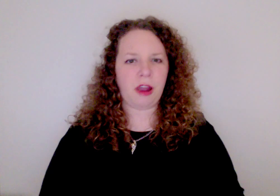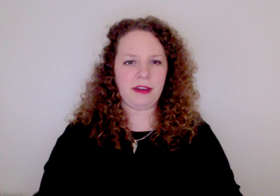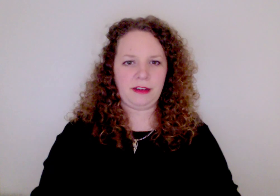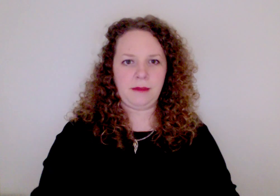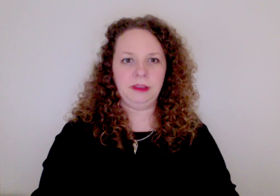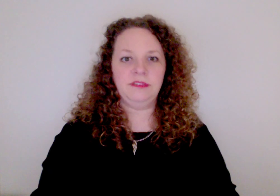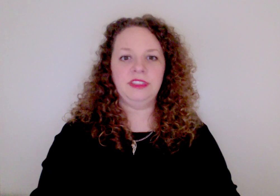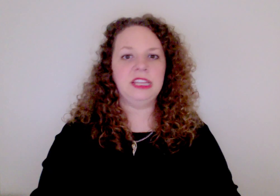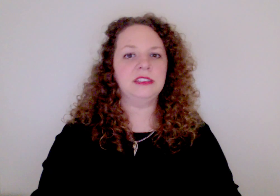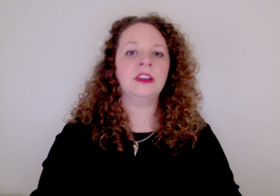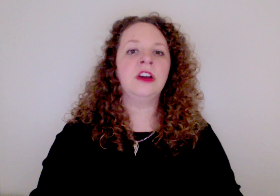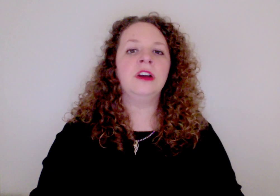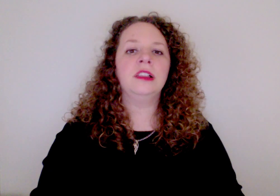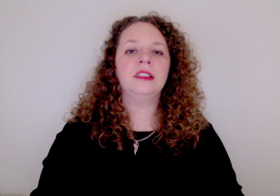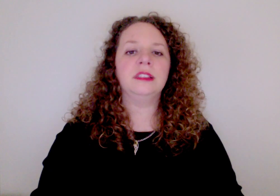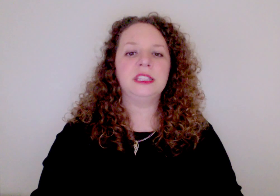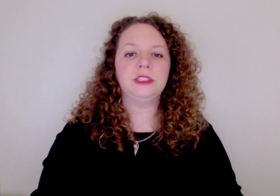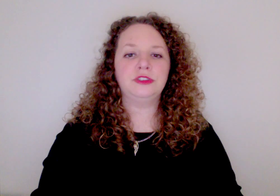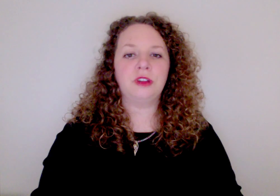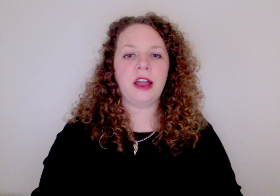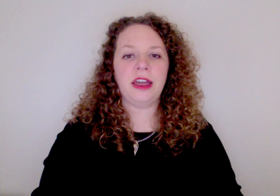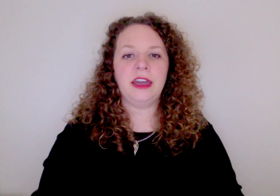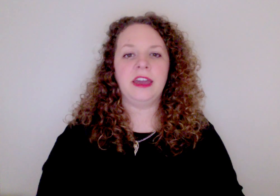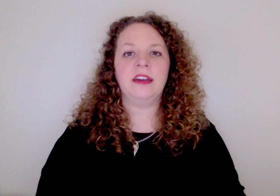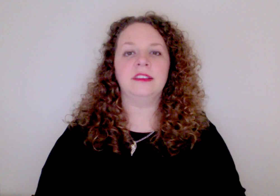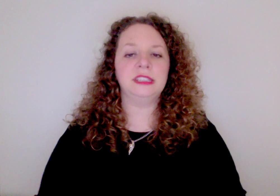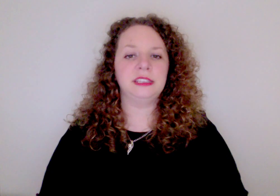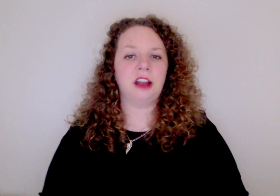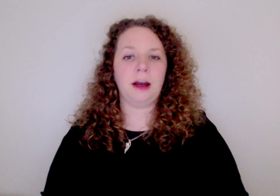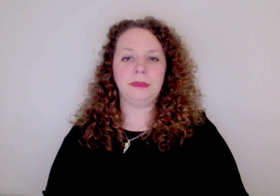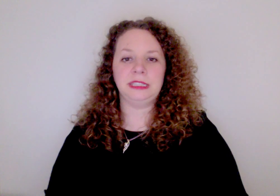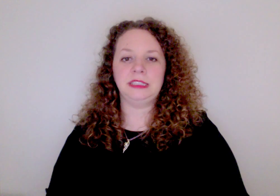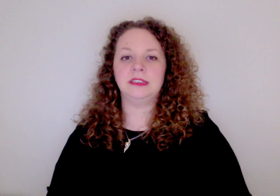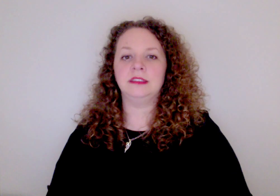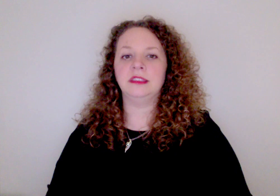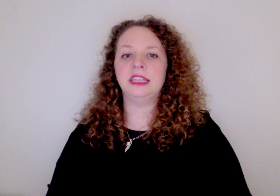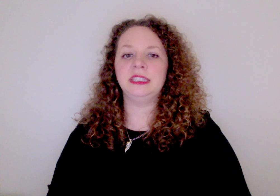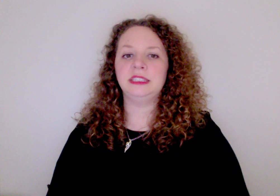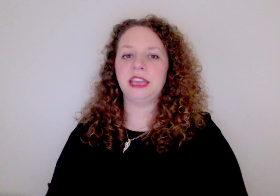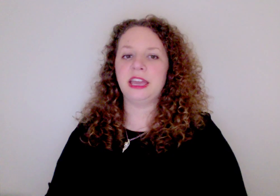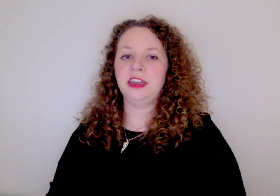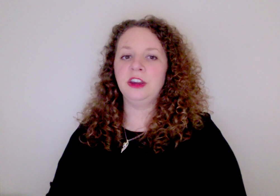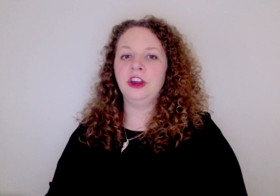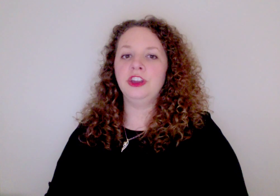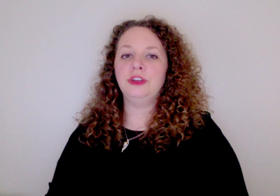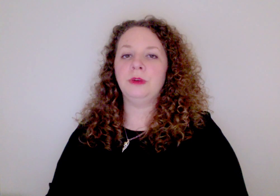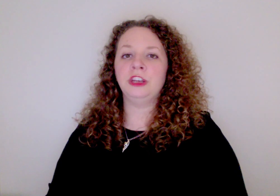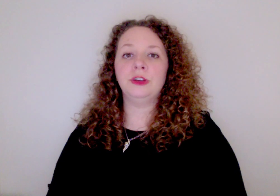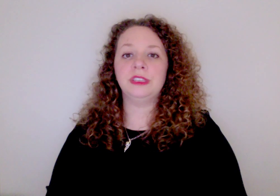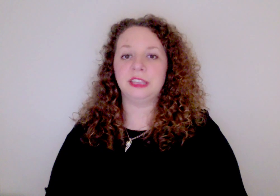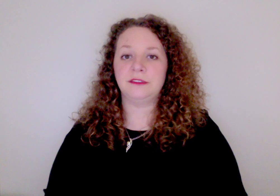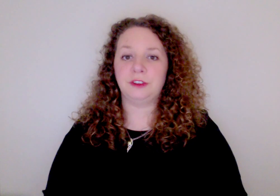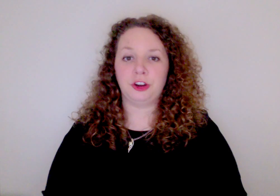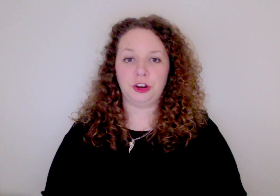a couple of these. Let's try listing opposites. Let's say you want to know the sign for girl. So